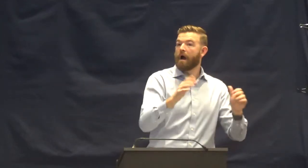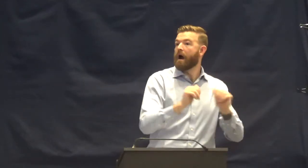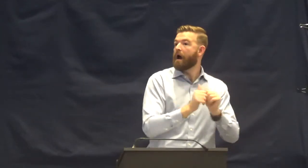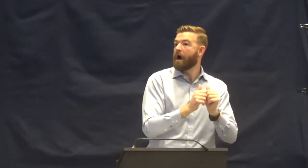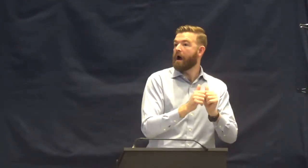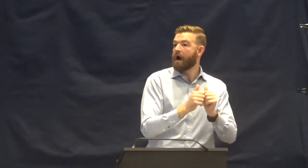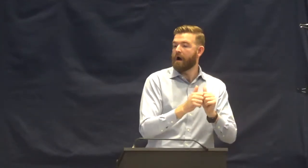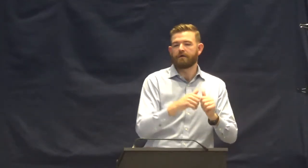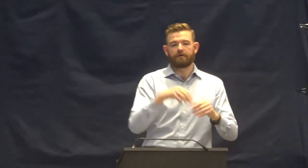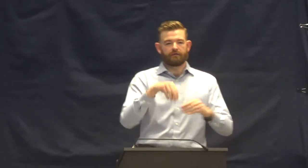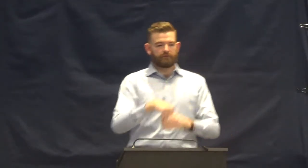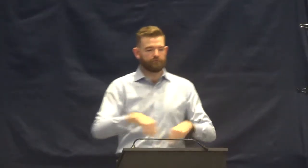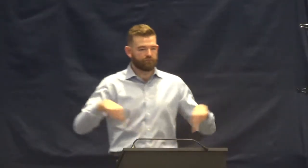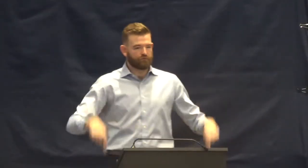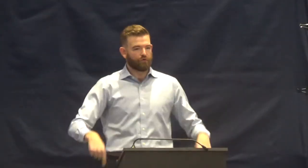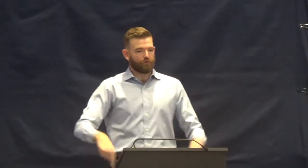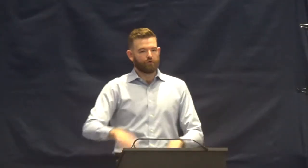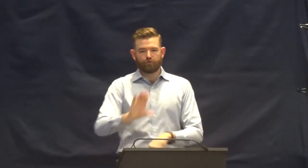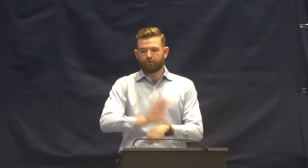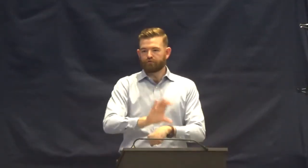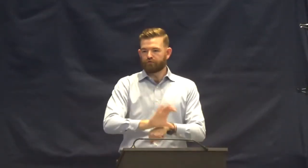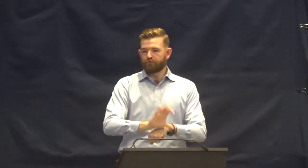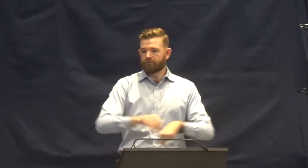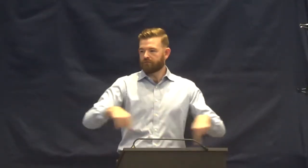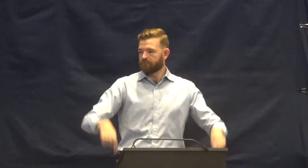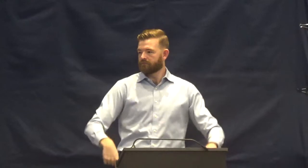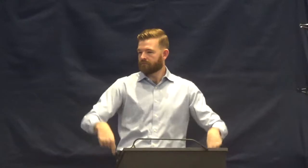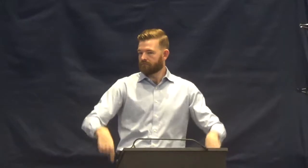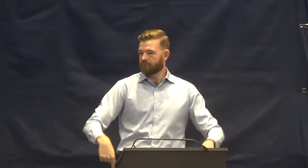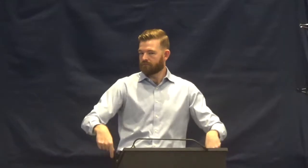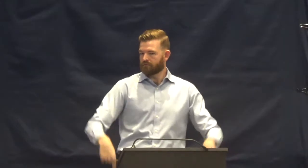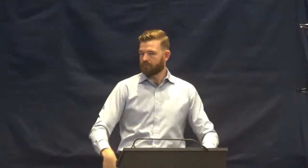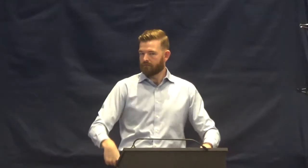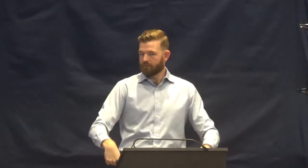interrupting the narratives of the hearing culture. You know, this church